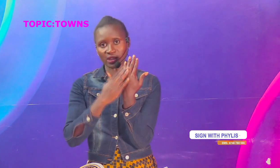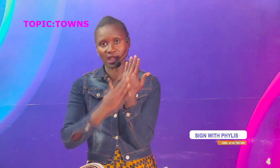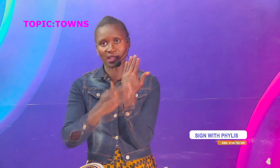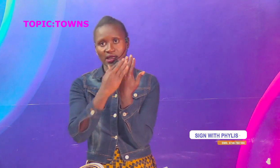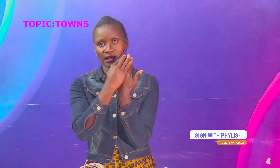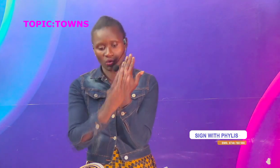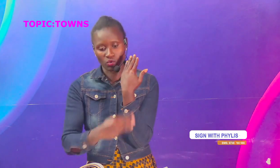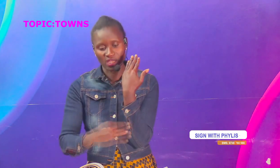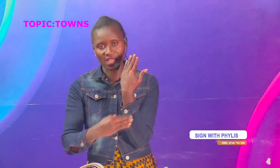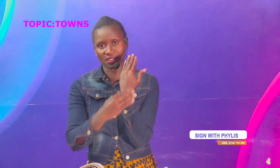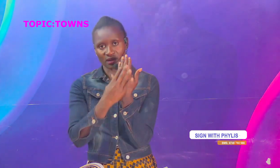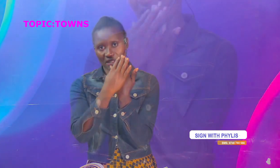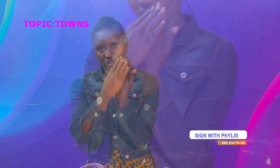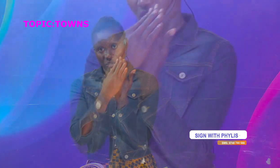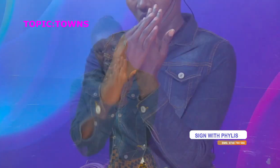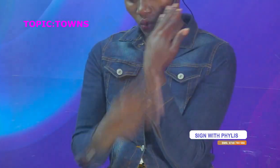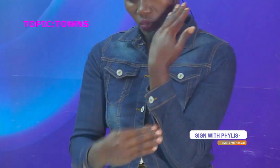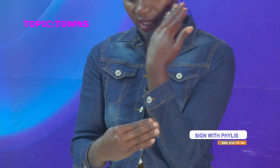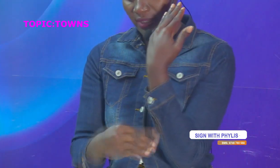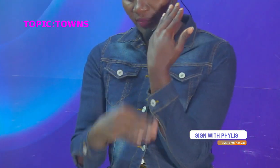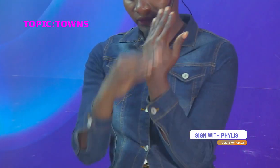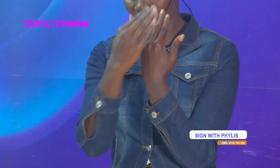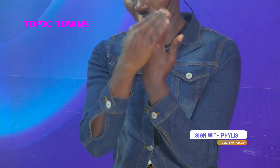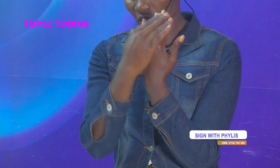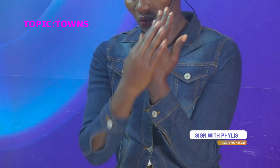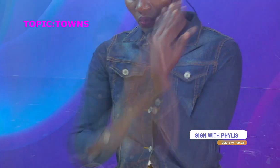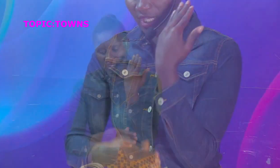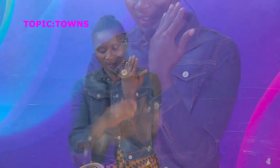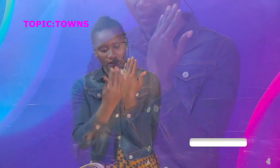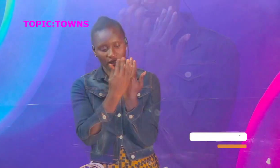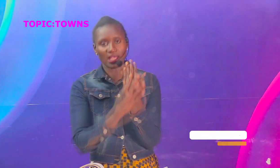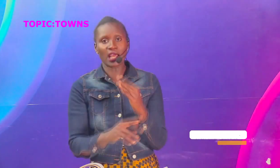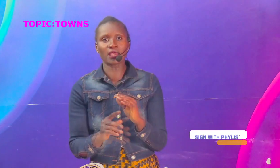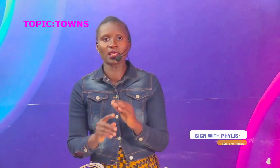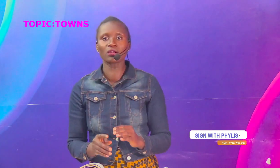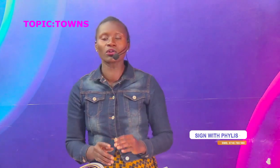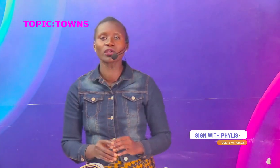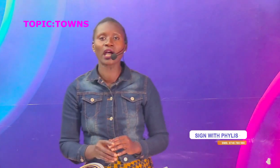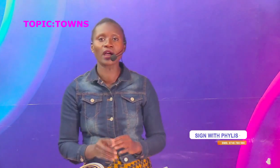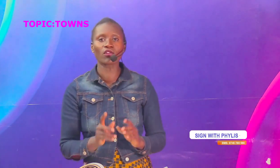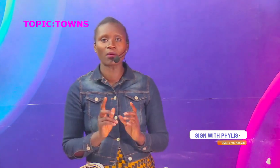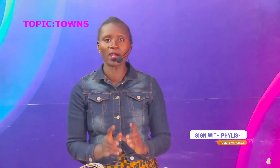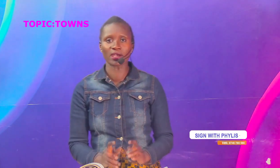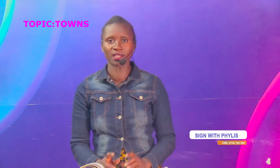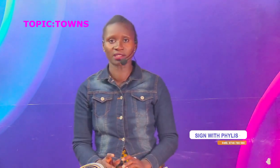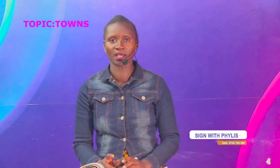this. Wundanyi, Wundanyi, Wundanyi. And then also have Cabernet. How do we